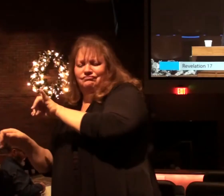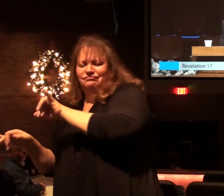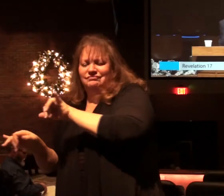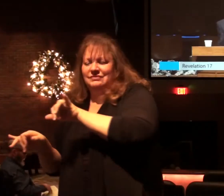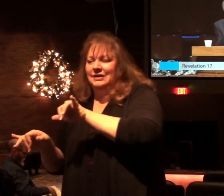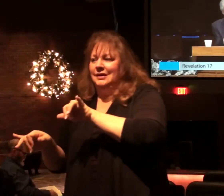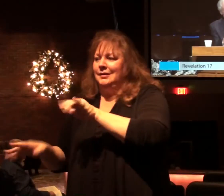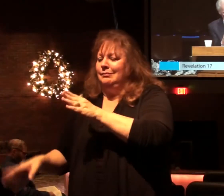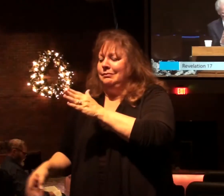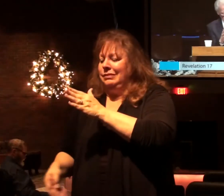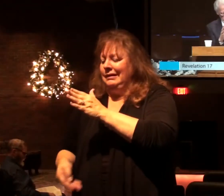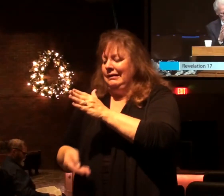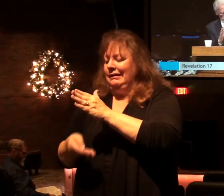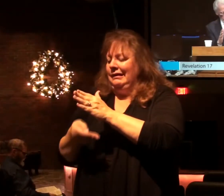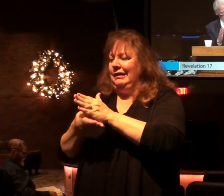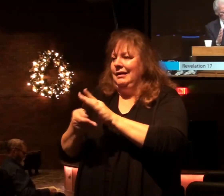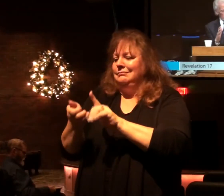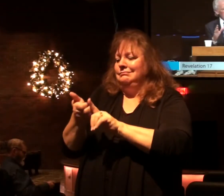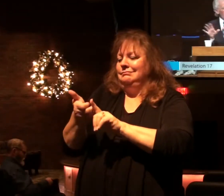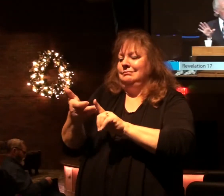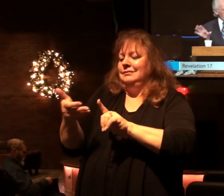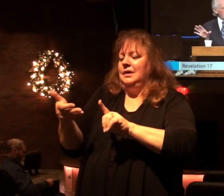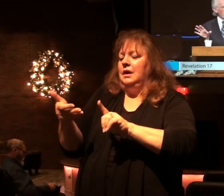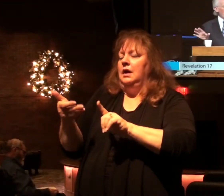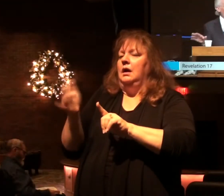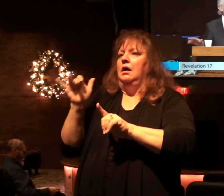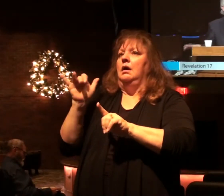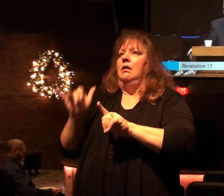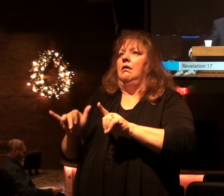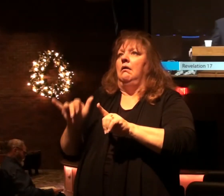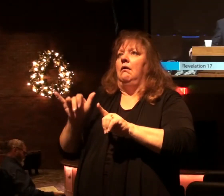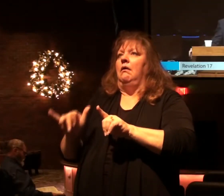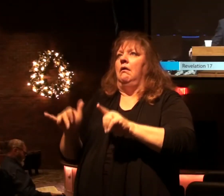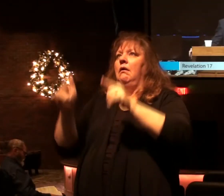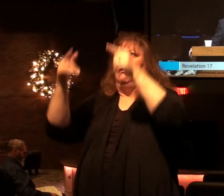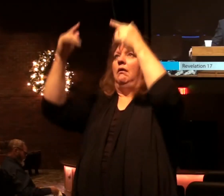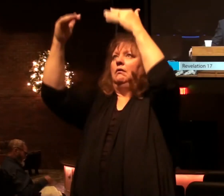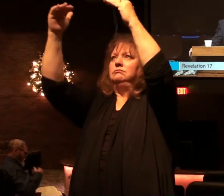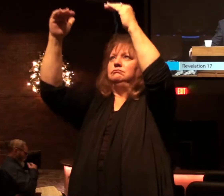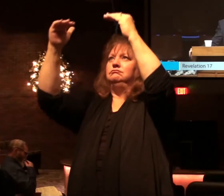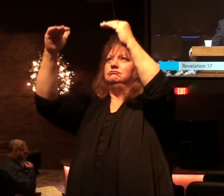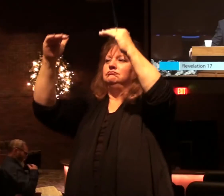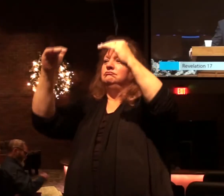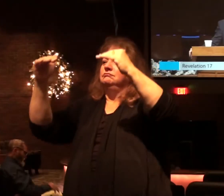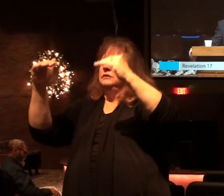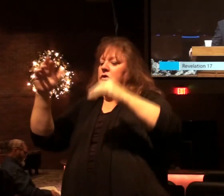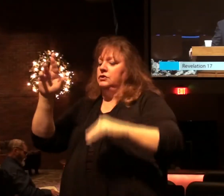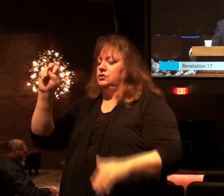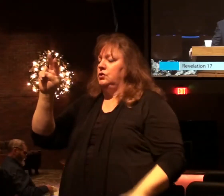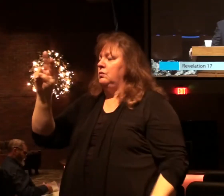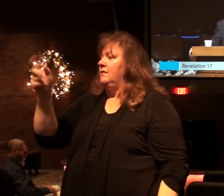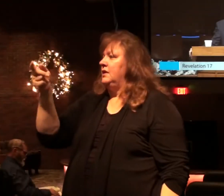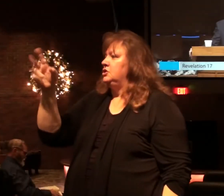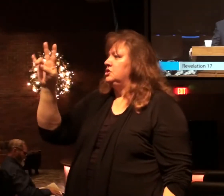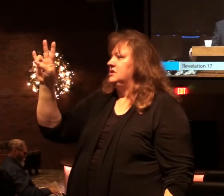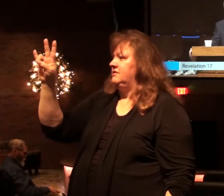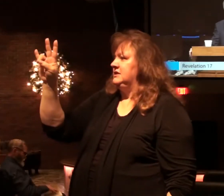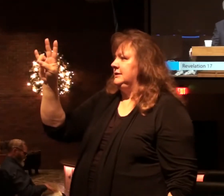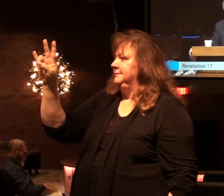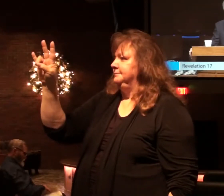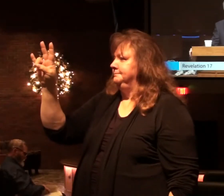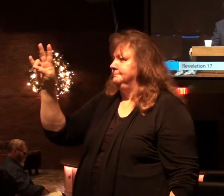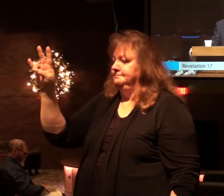but it can put it in a more clear order and add information. So in Revelation chapter 17,